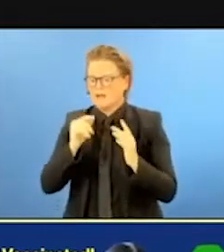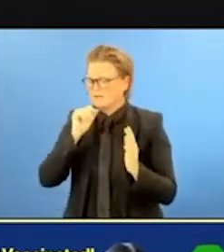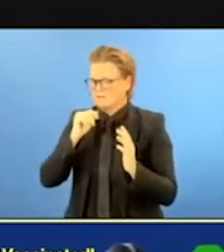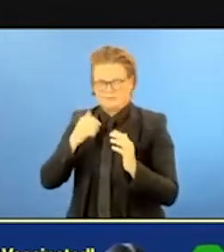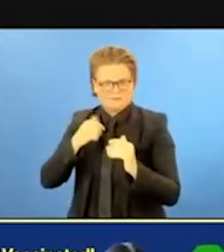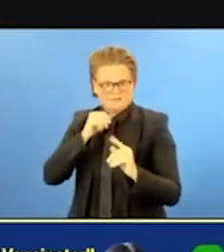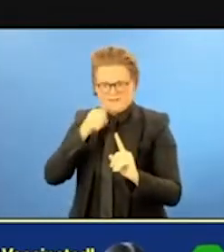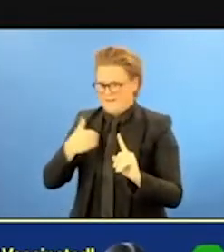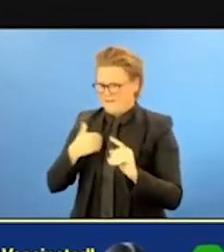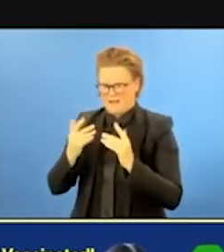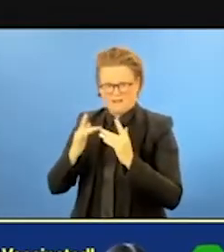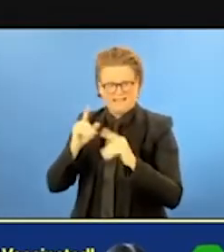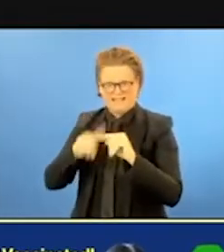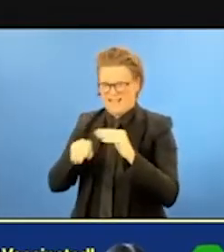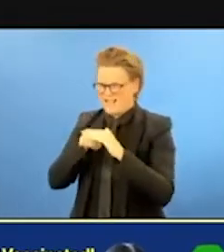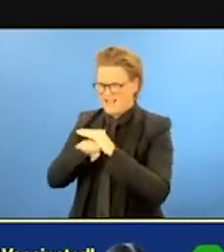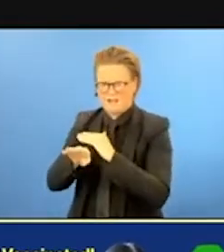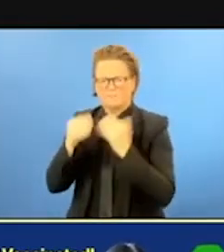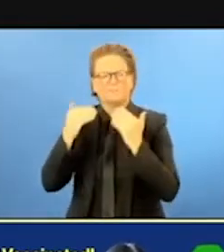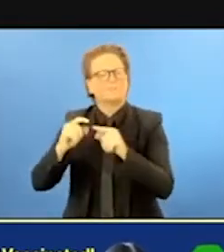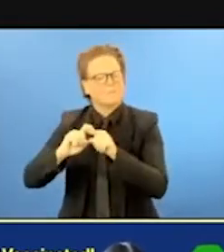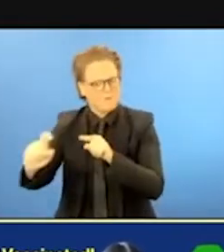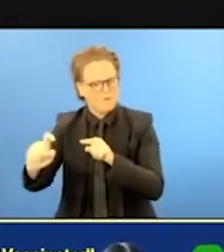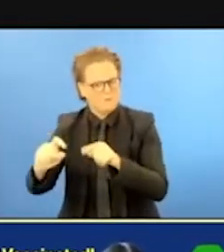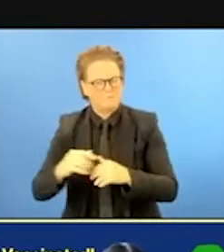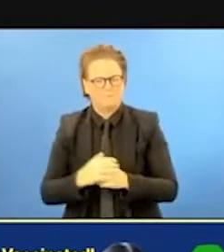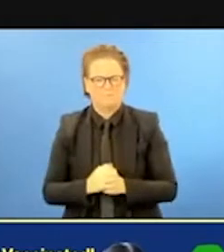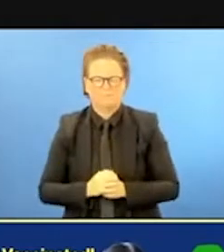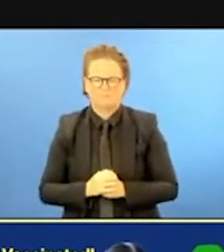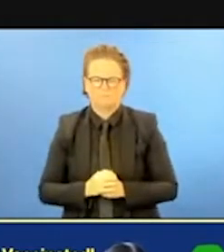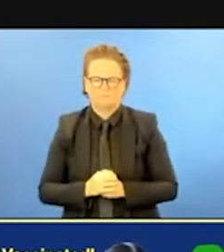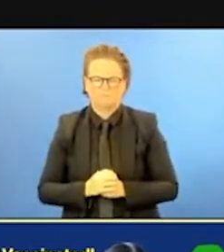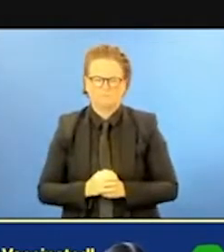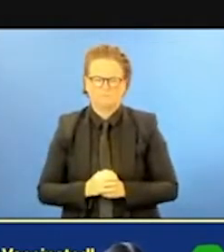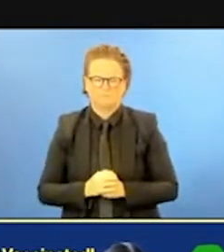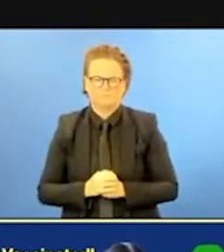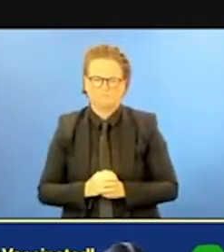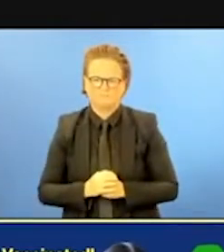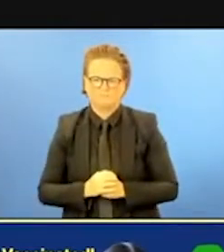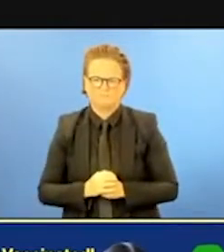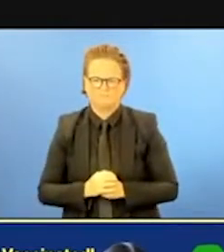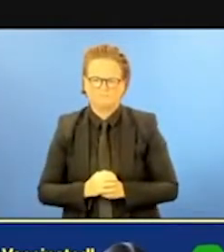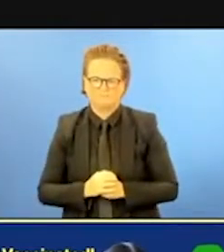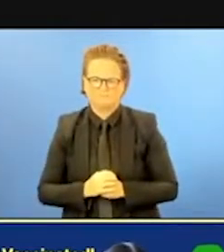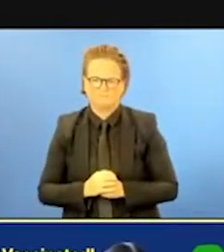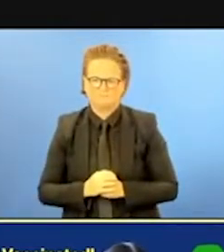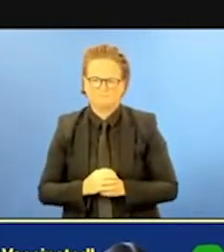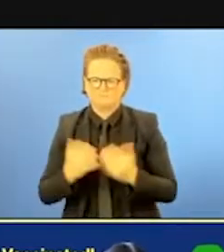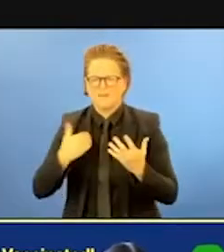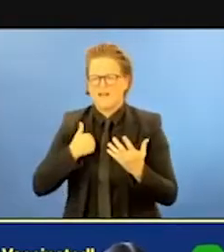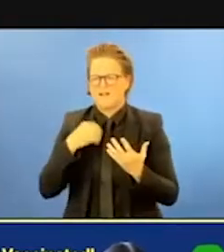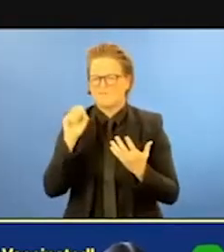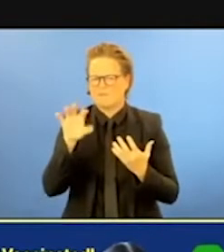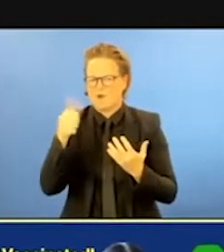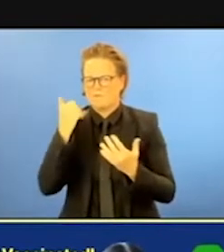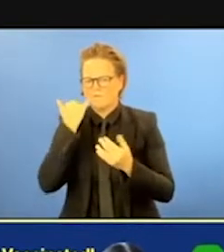We do expect that there will be more options and more another number available for the state-run sites as well. Next